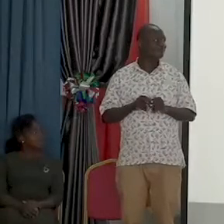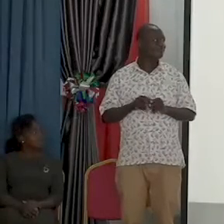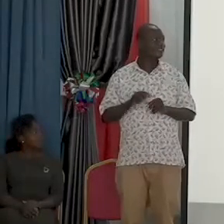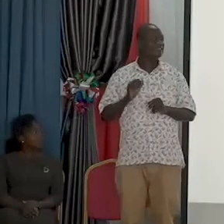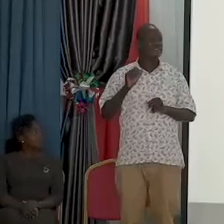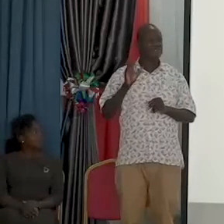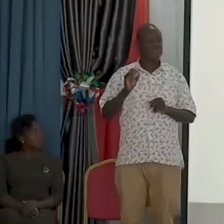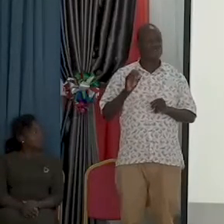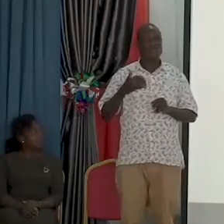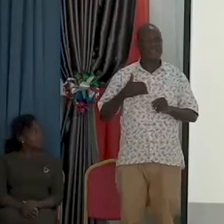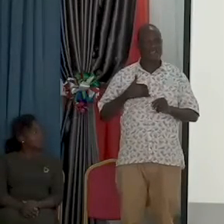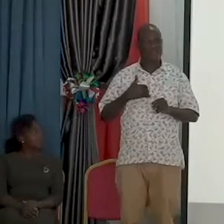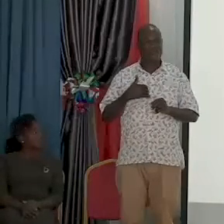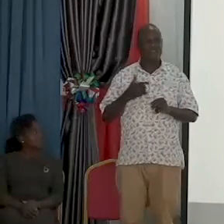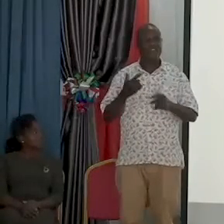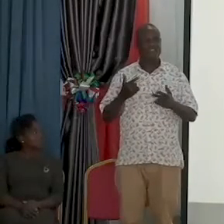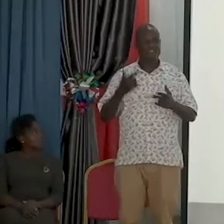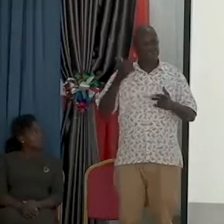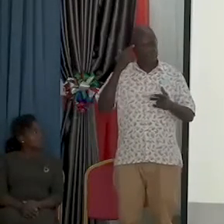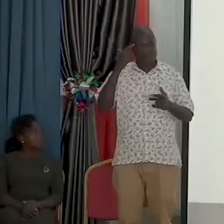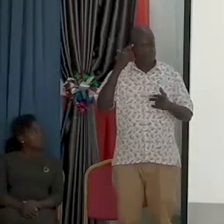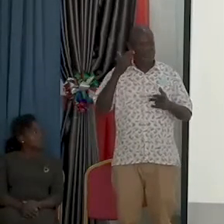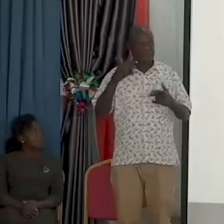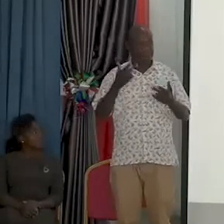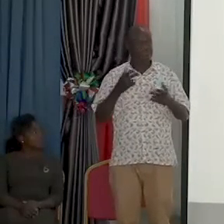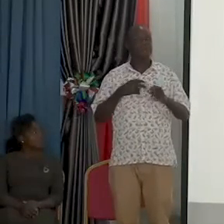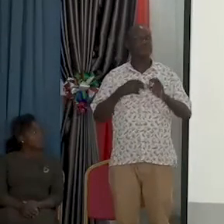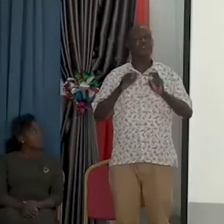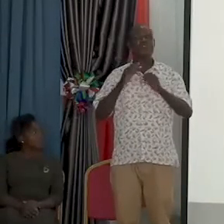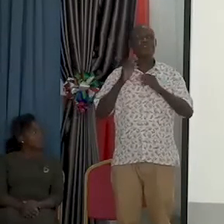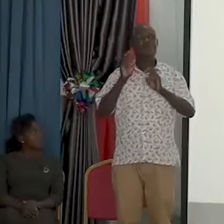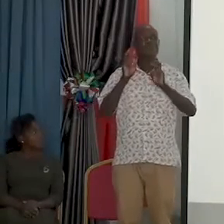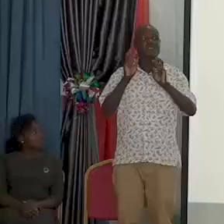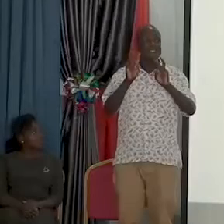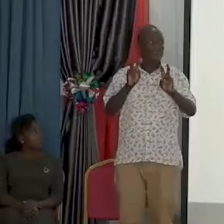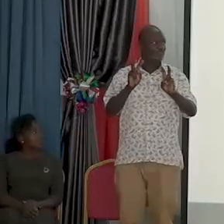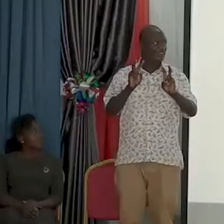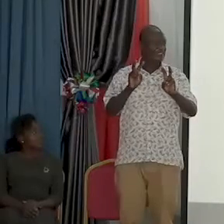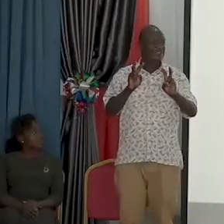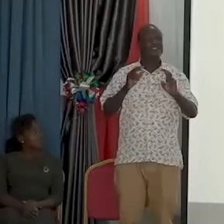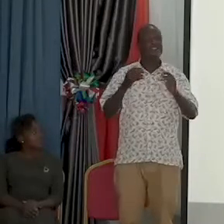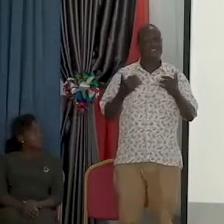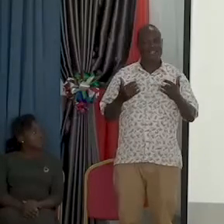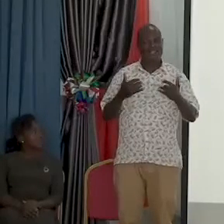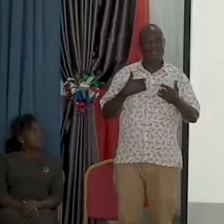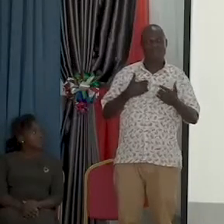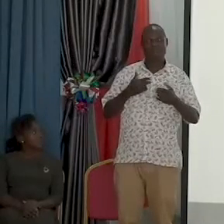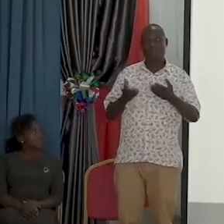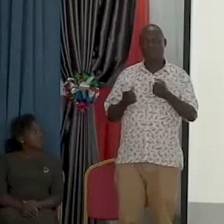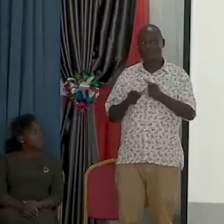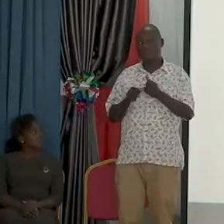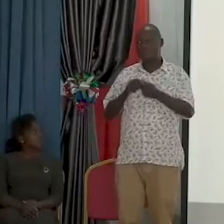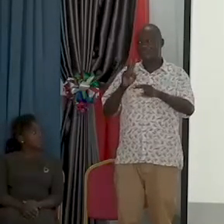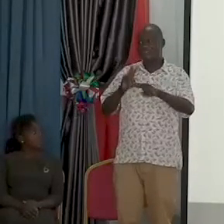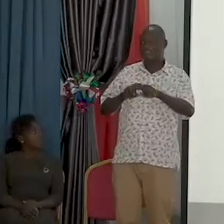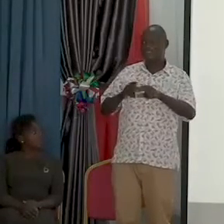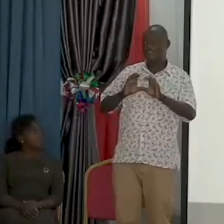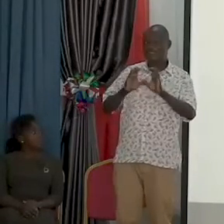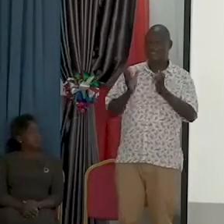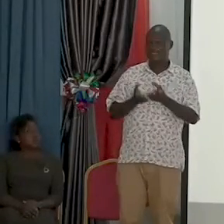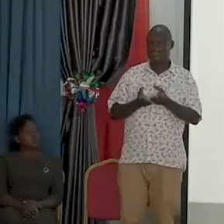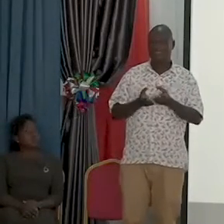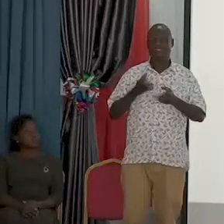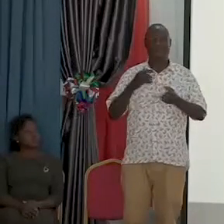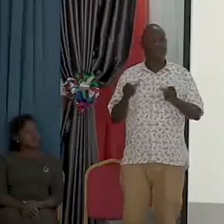So here we might not know a diagnosis, but we can observe. The child has trouble sitting in class. The child has trouble walking.